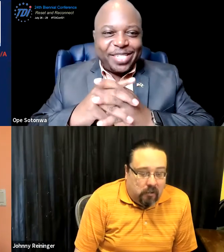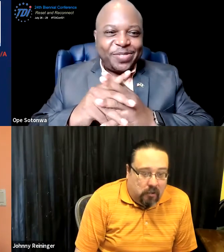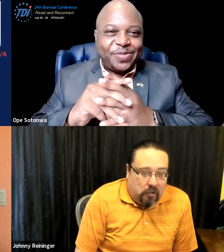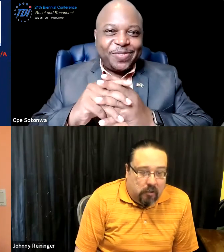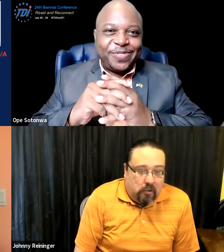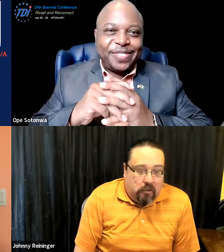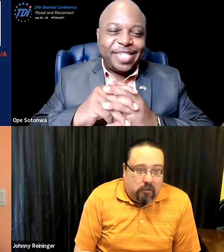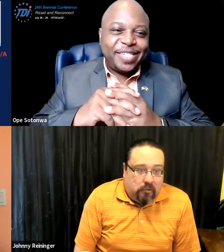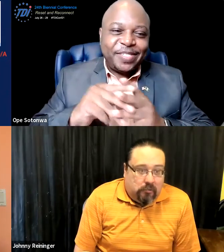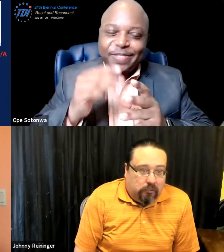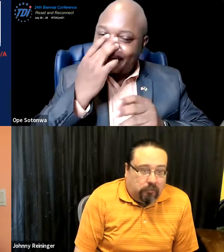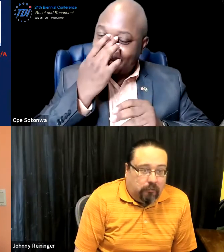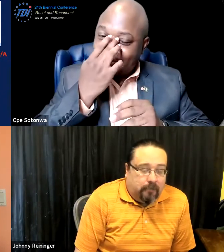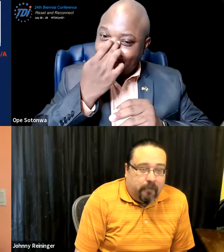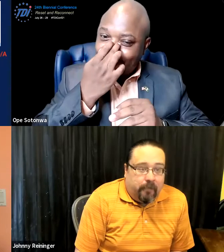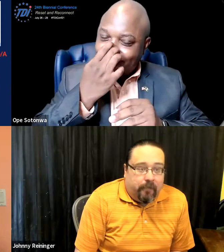Okay.